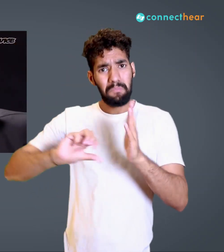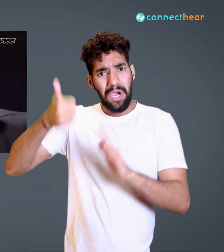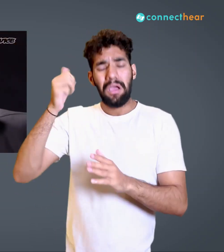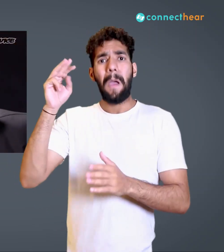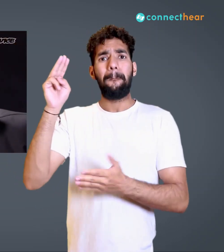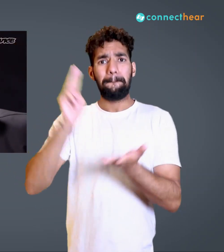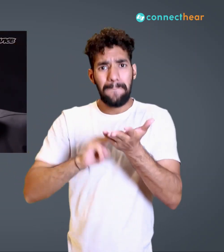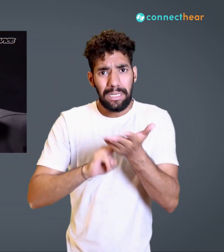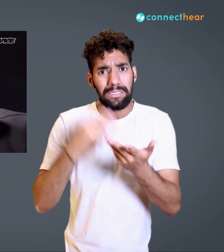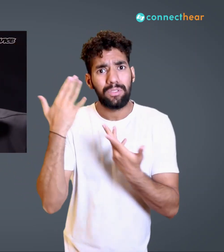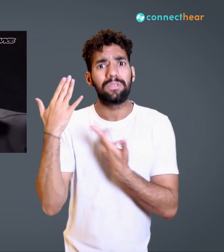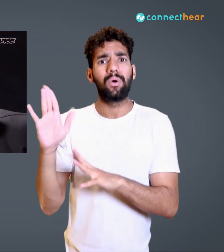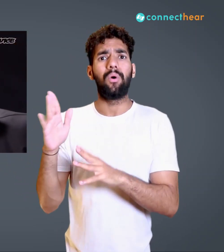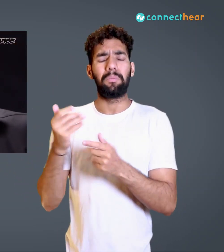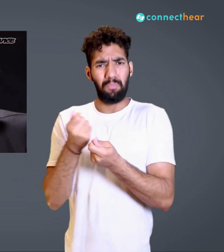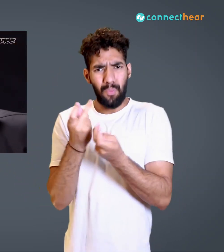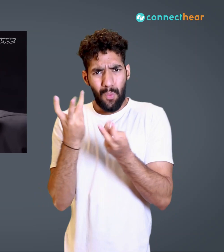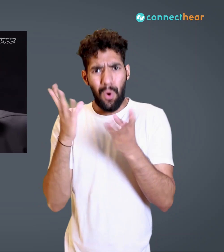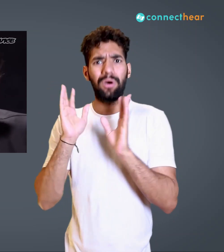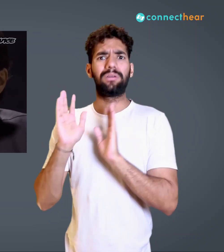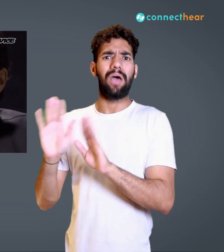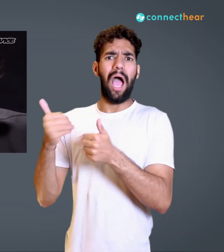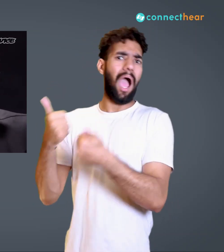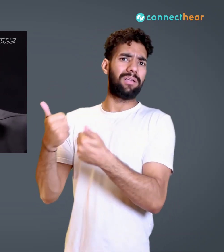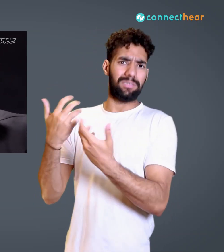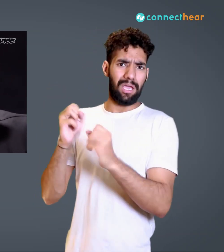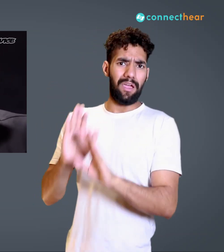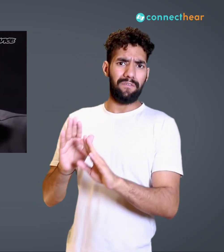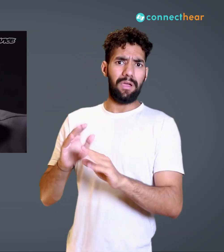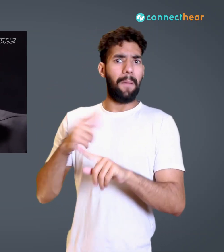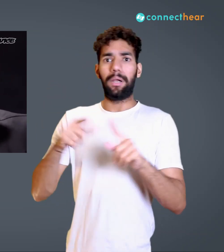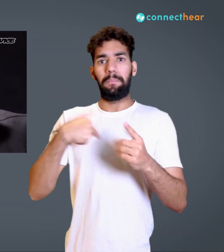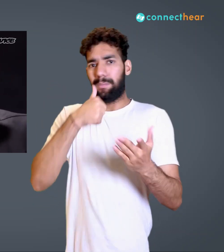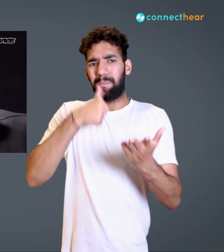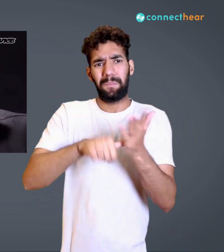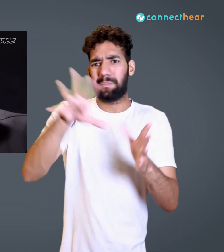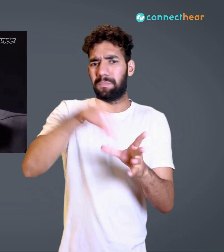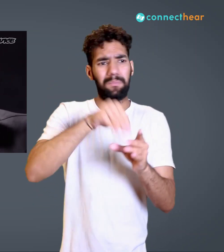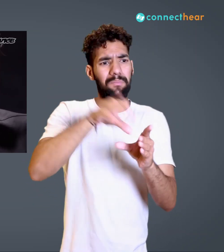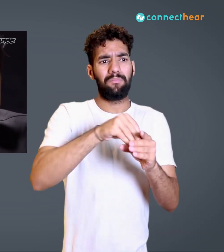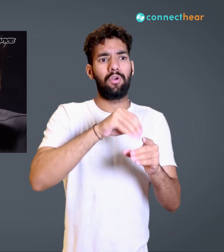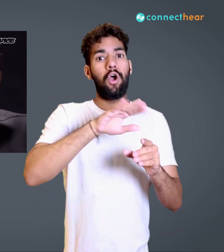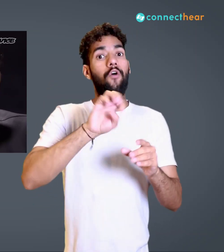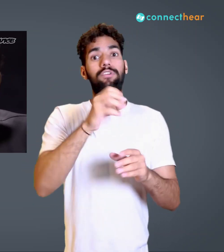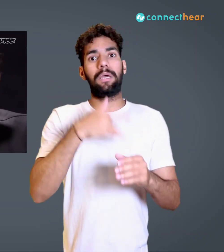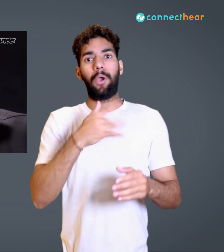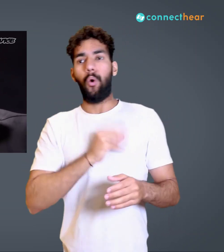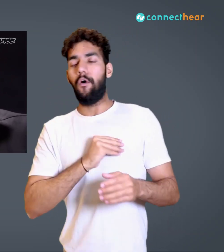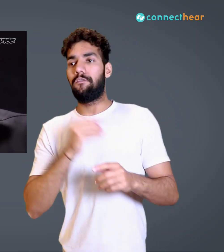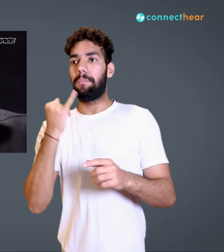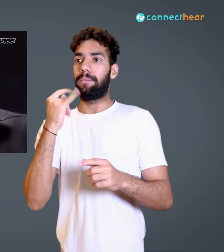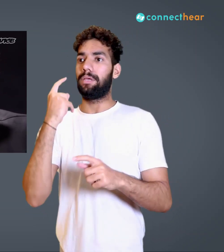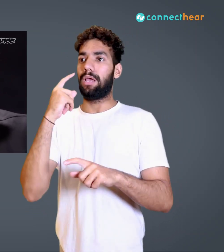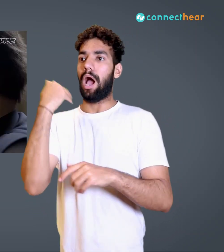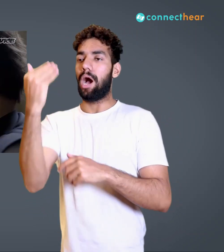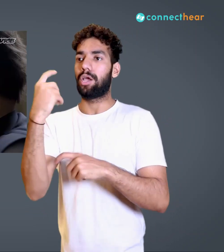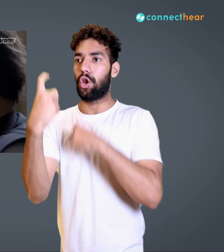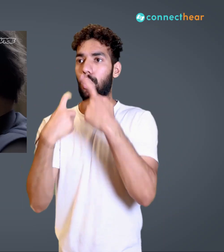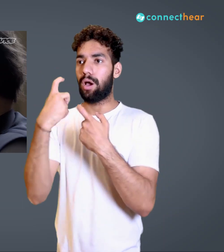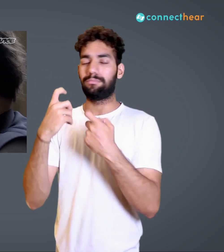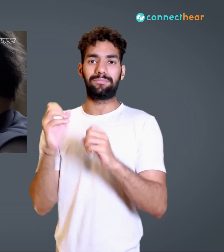don't just fill in spaces just because of quotas, because in the end, the people are going to ask you, we expected you to deliver, what is your